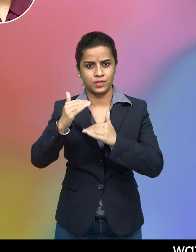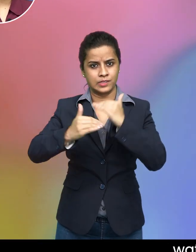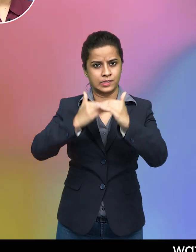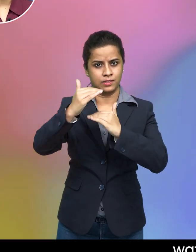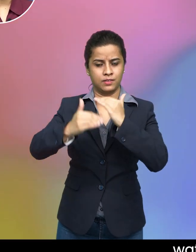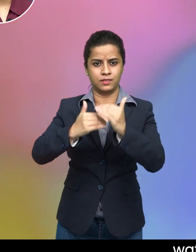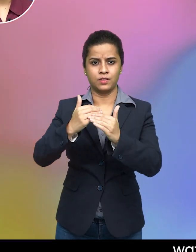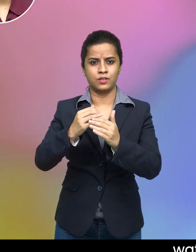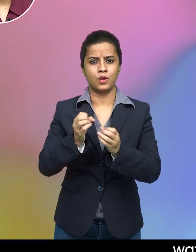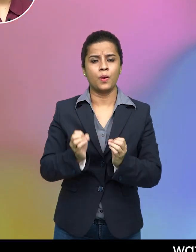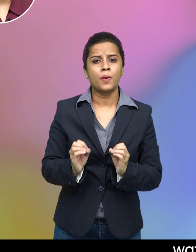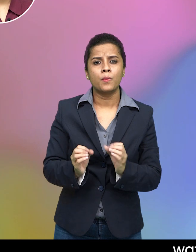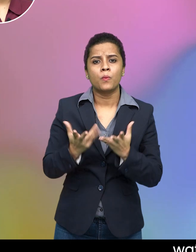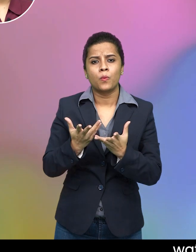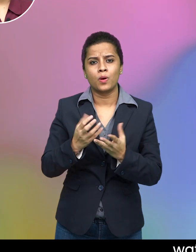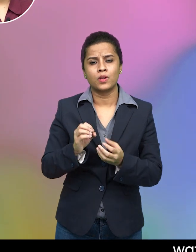and oxygen.